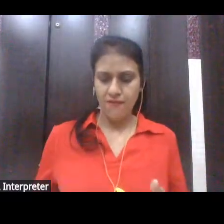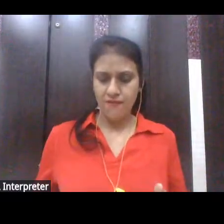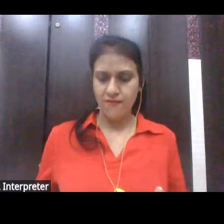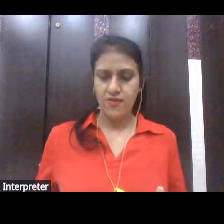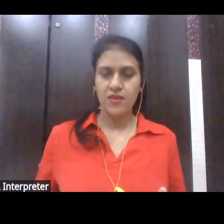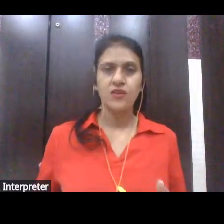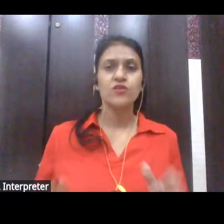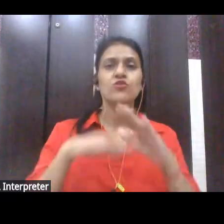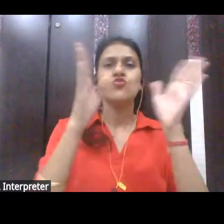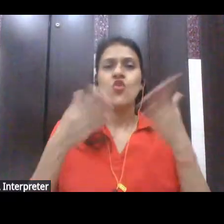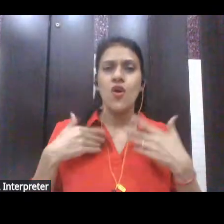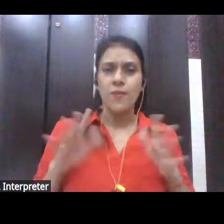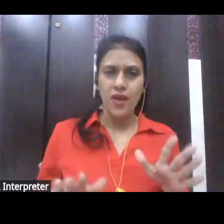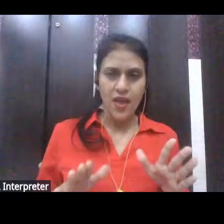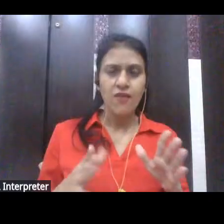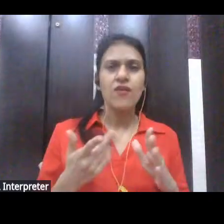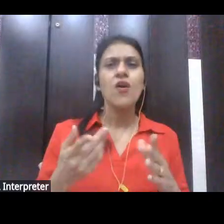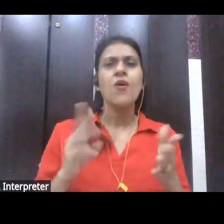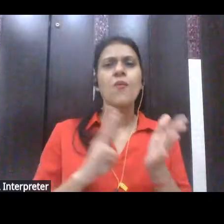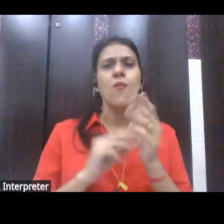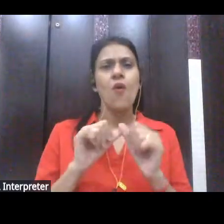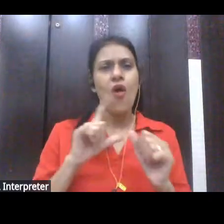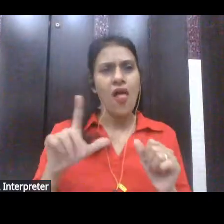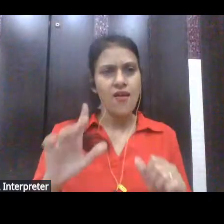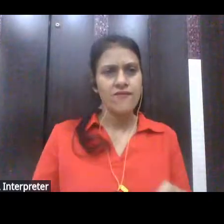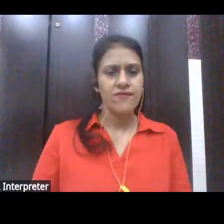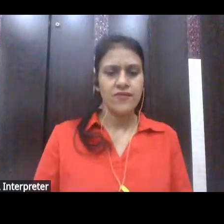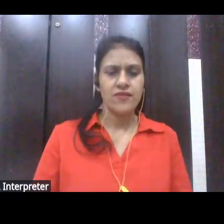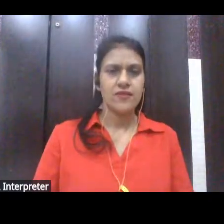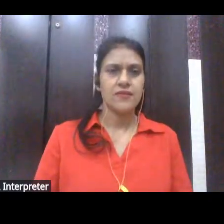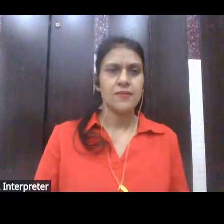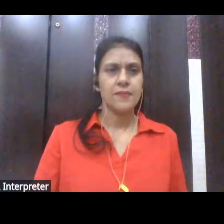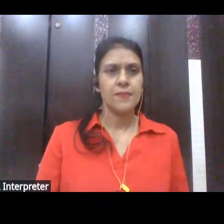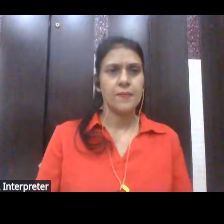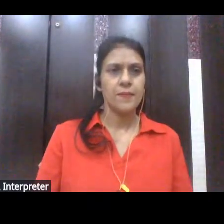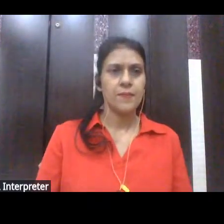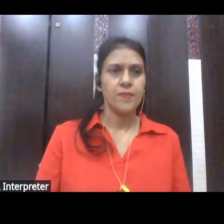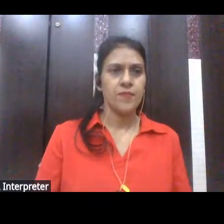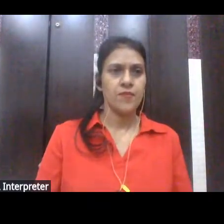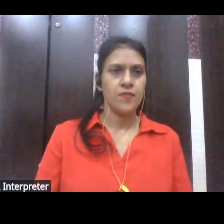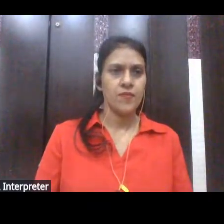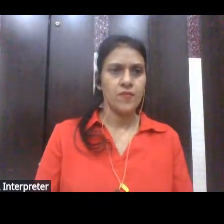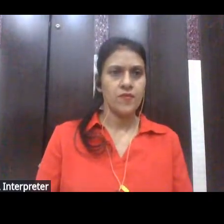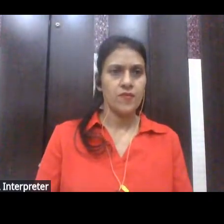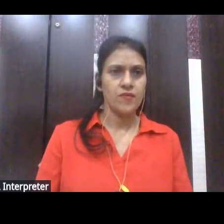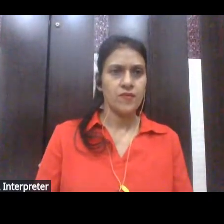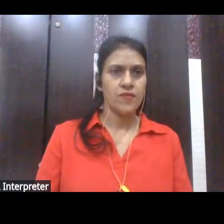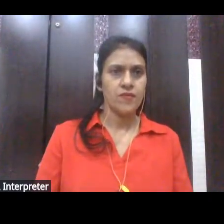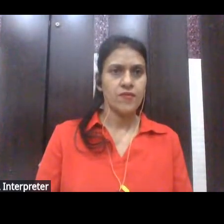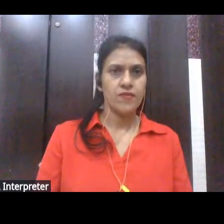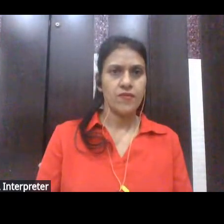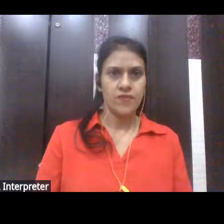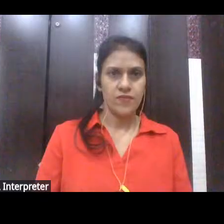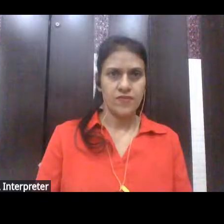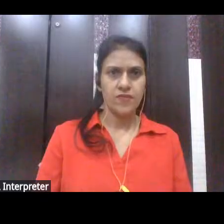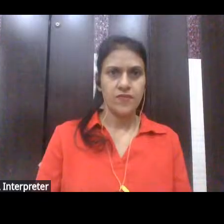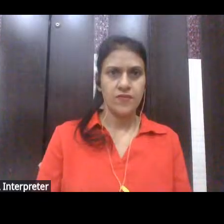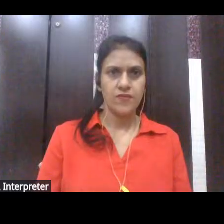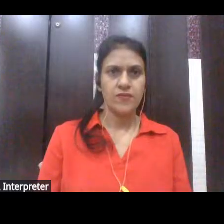make your place accessible, right? If you made your if you put in your efforts to make your infrastructure or